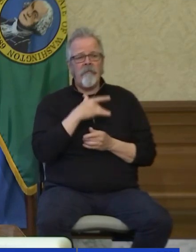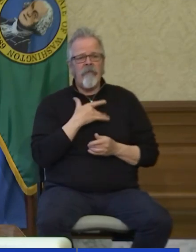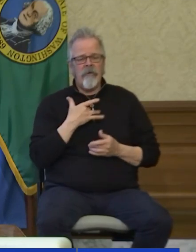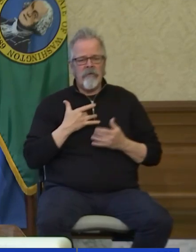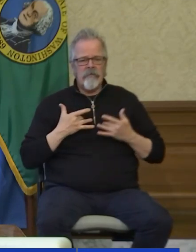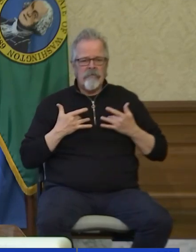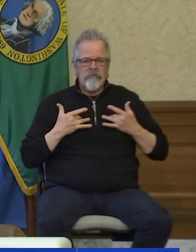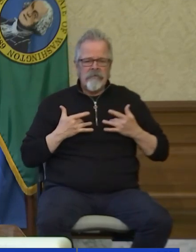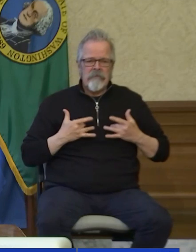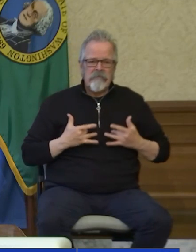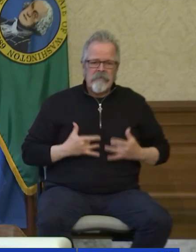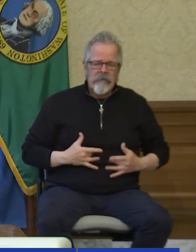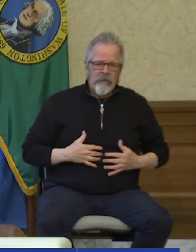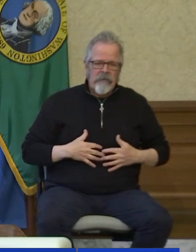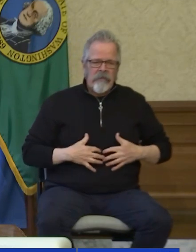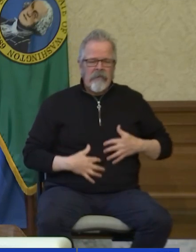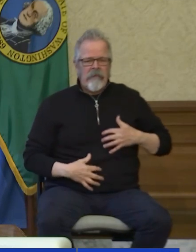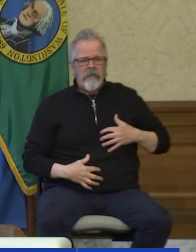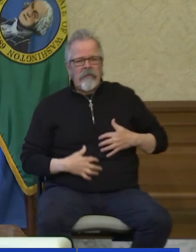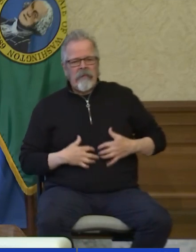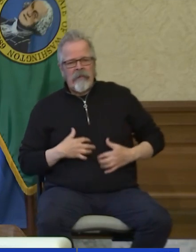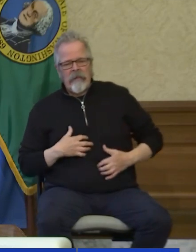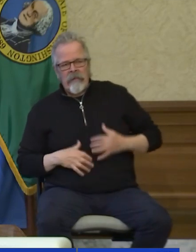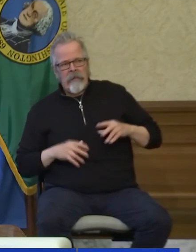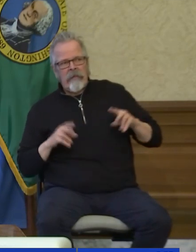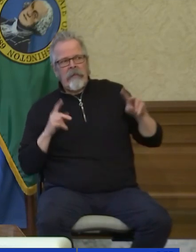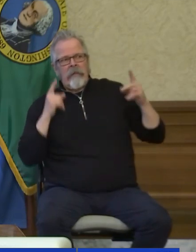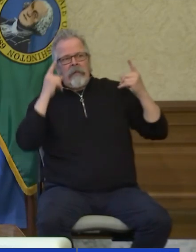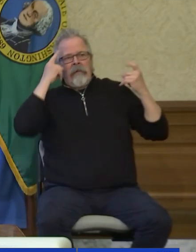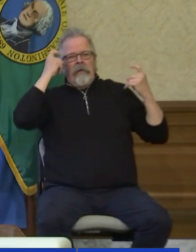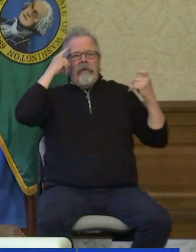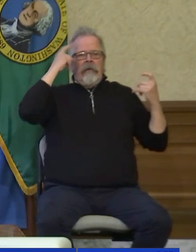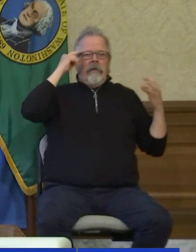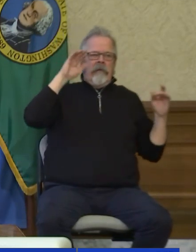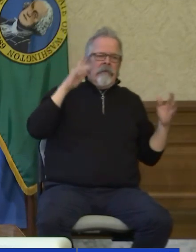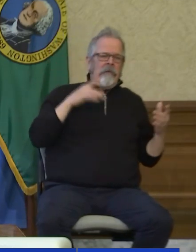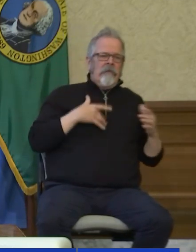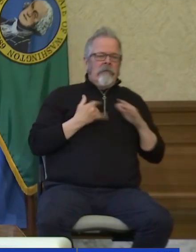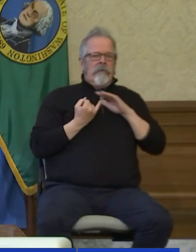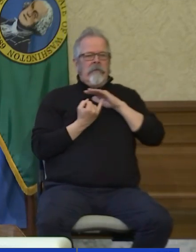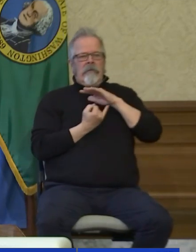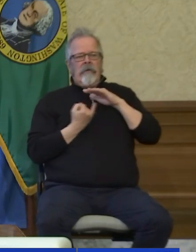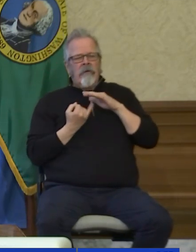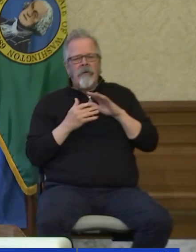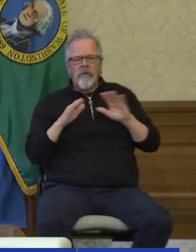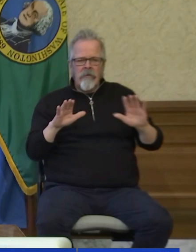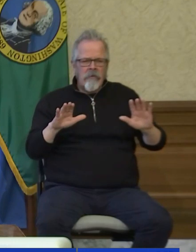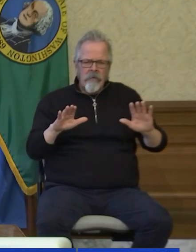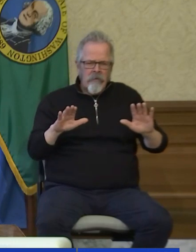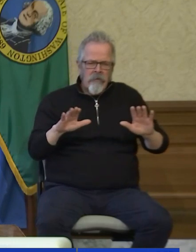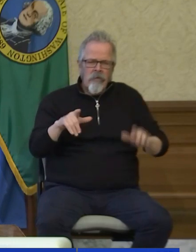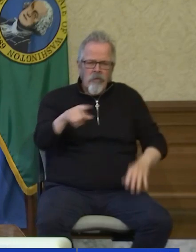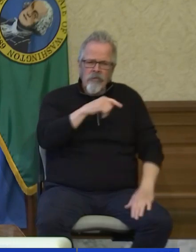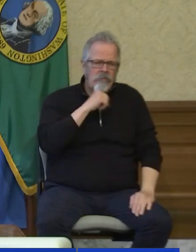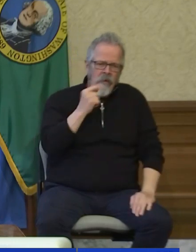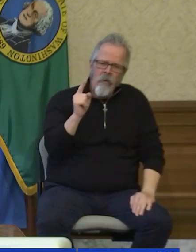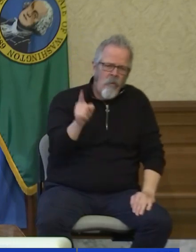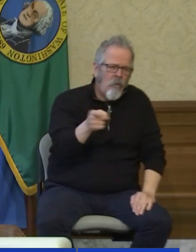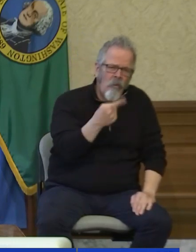in thinking about it, that you're not. And I want you to help yourself if you need that, or your loved ones.